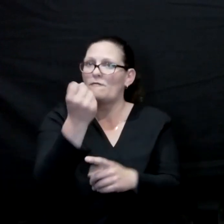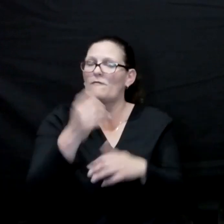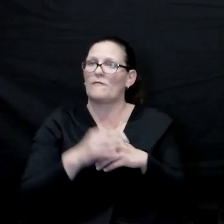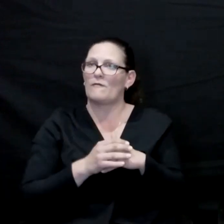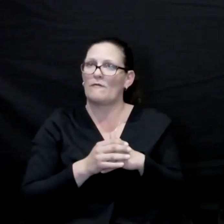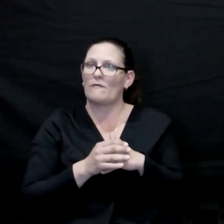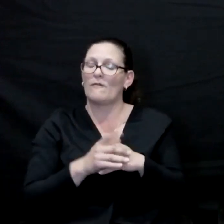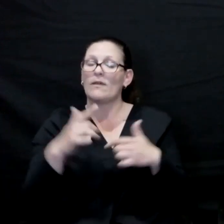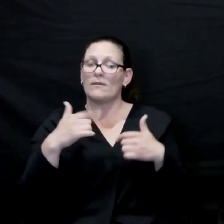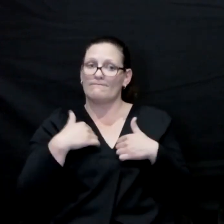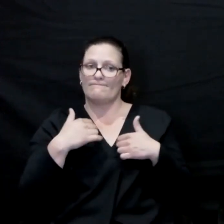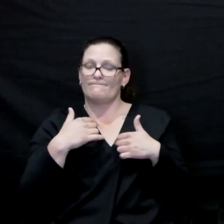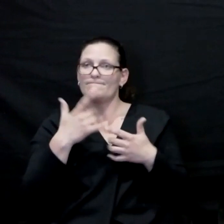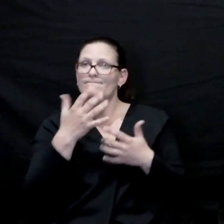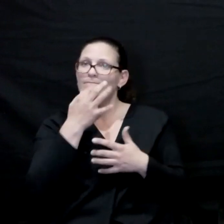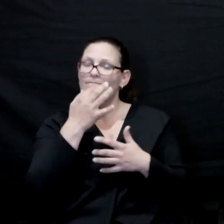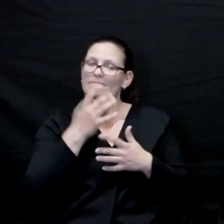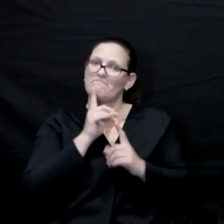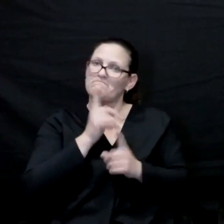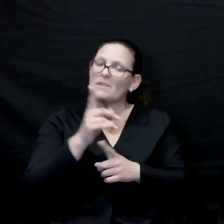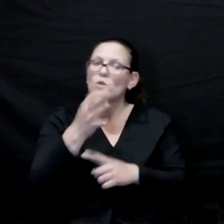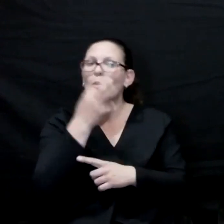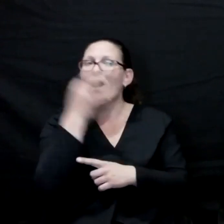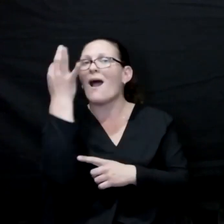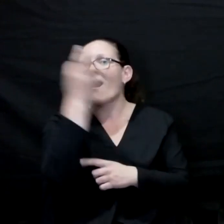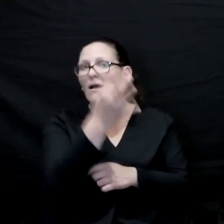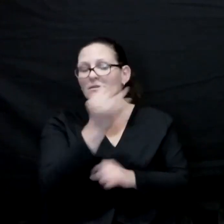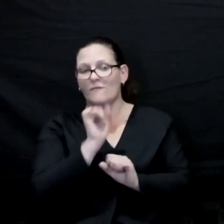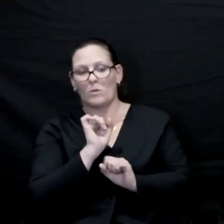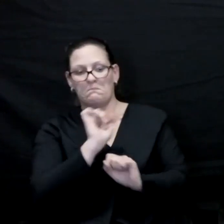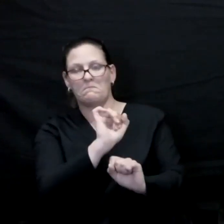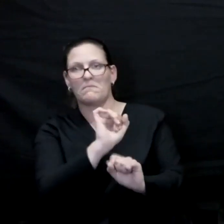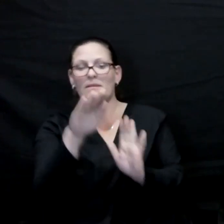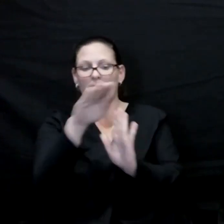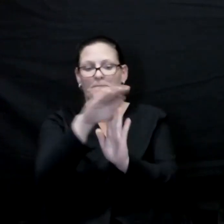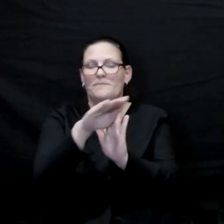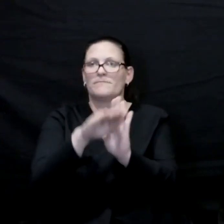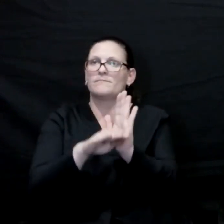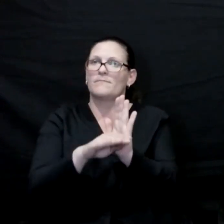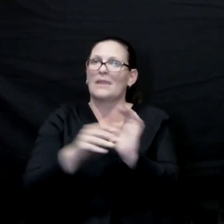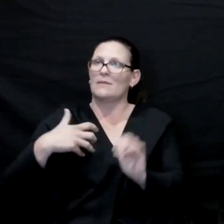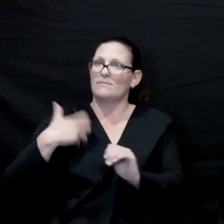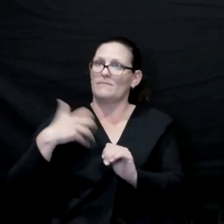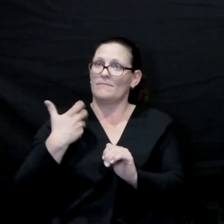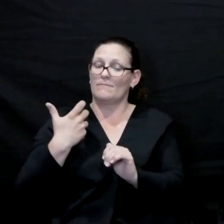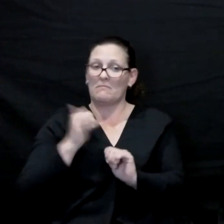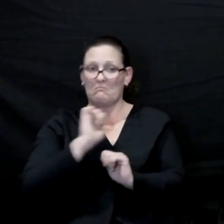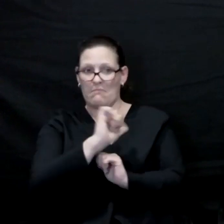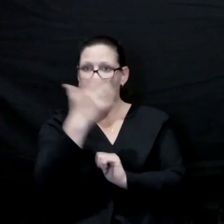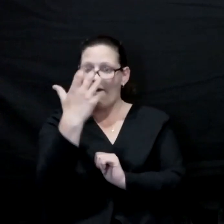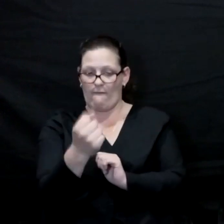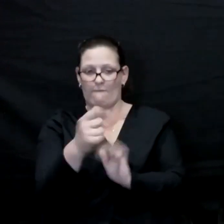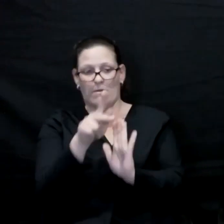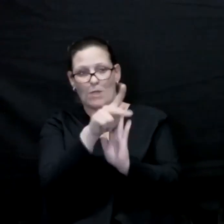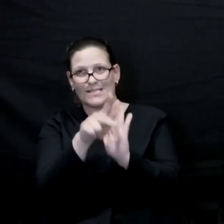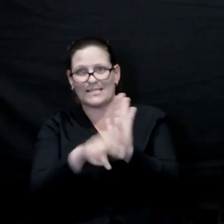for a copy of their complaint procedure. So, for example, they are bound by their policies and procedures to respond to